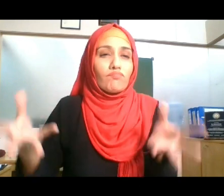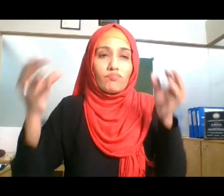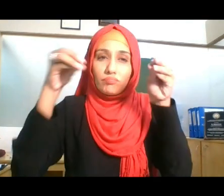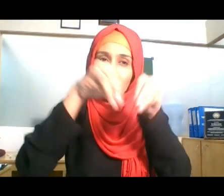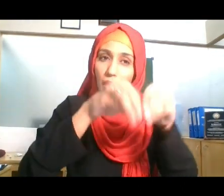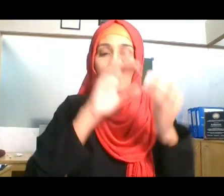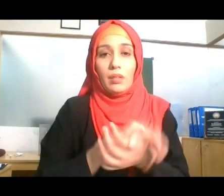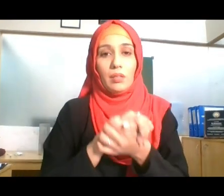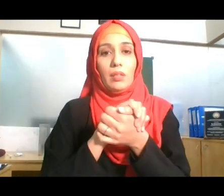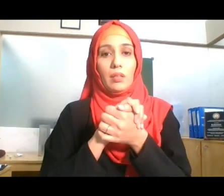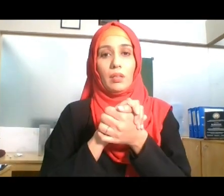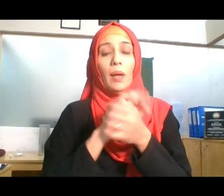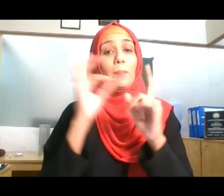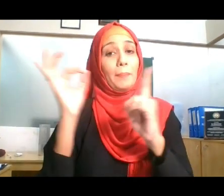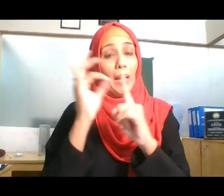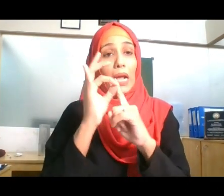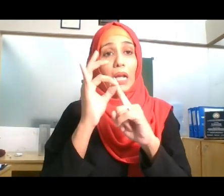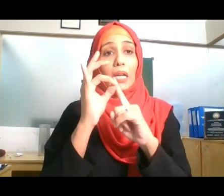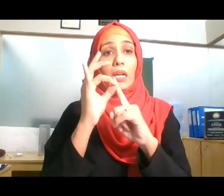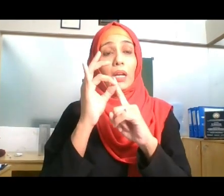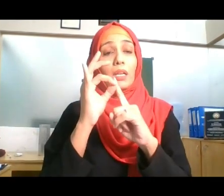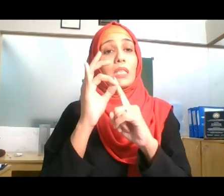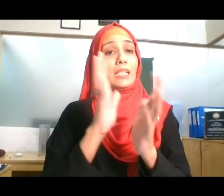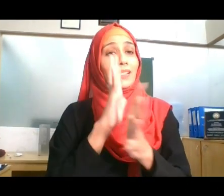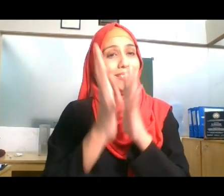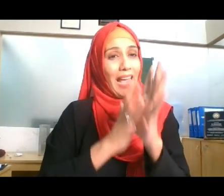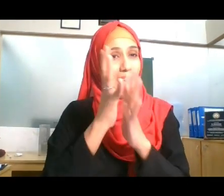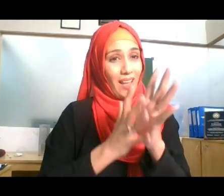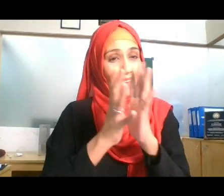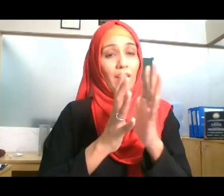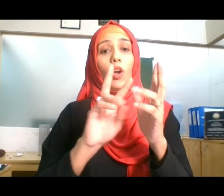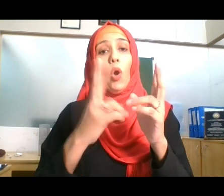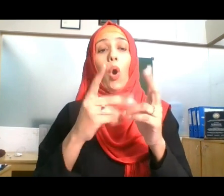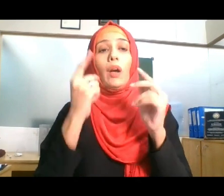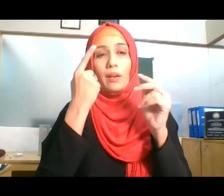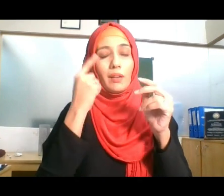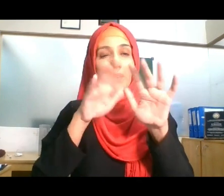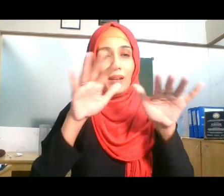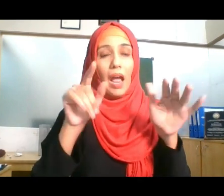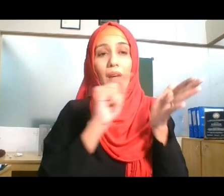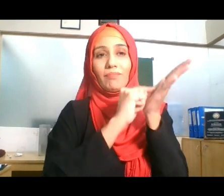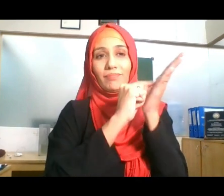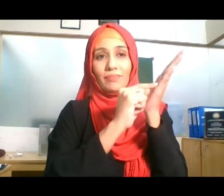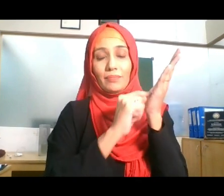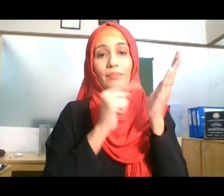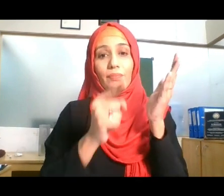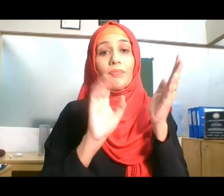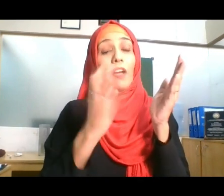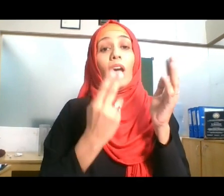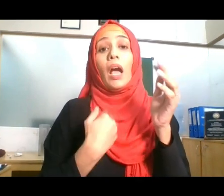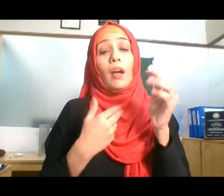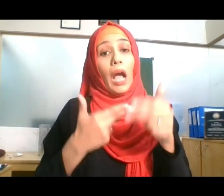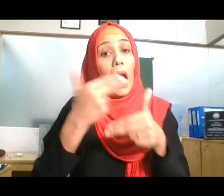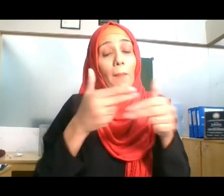them in Pakistan Sign Language, but also in Braille. So the good news was that now we have